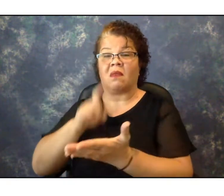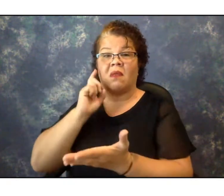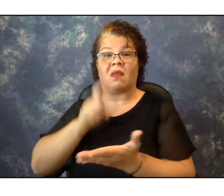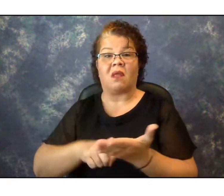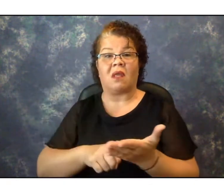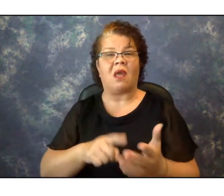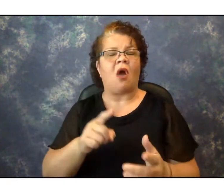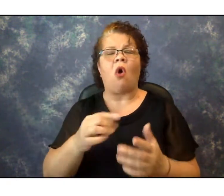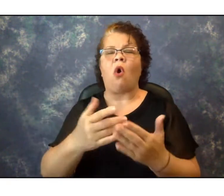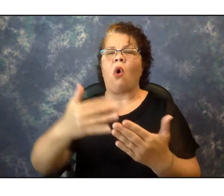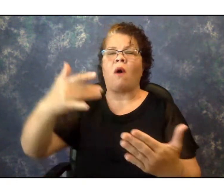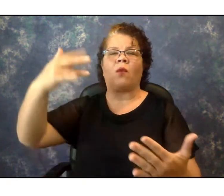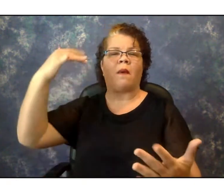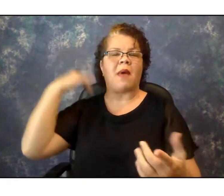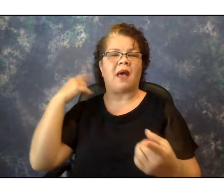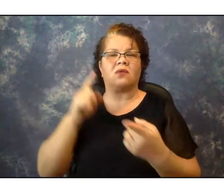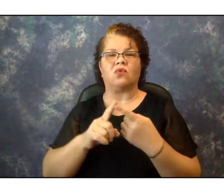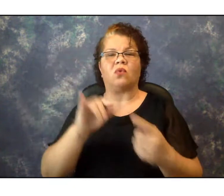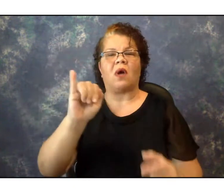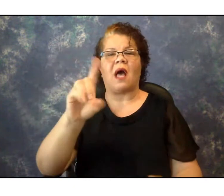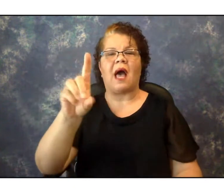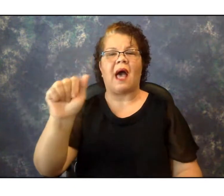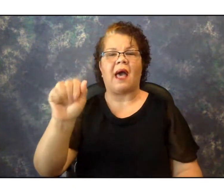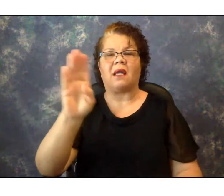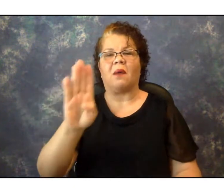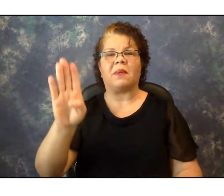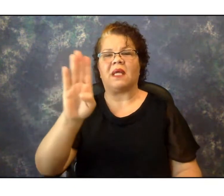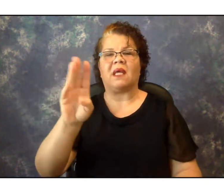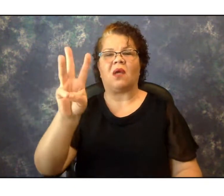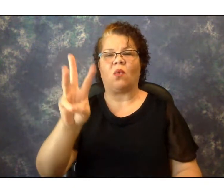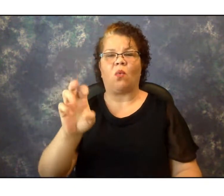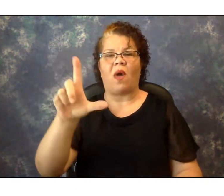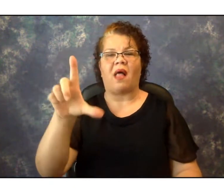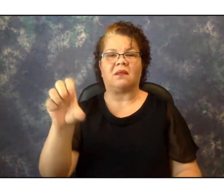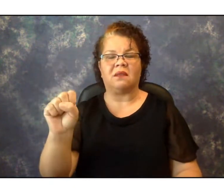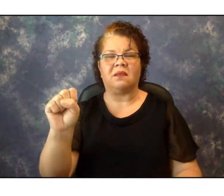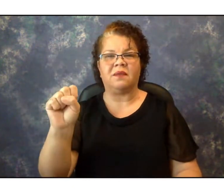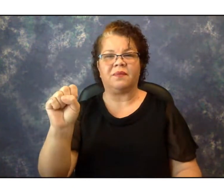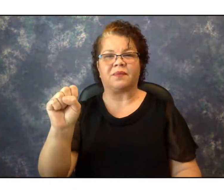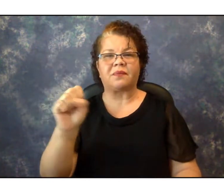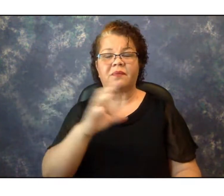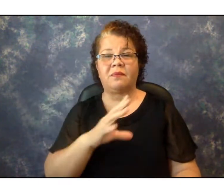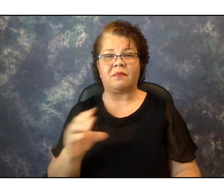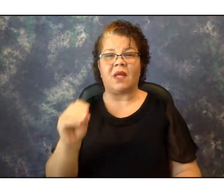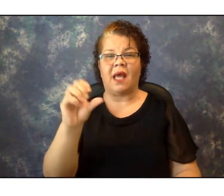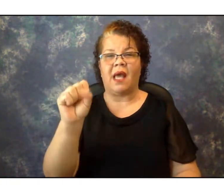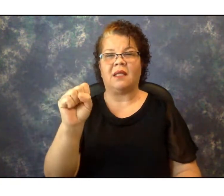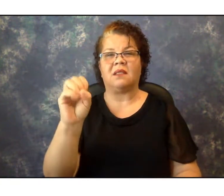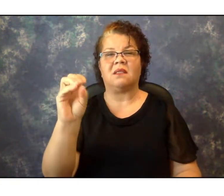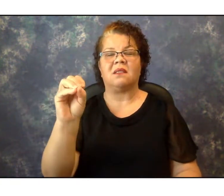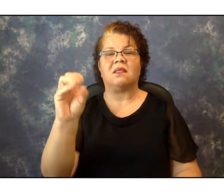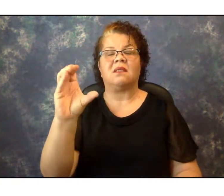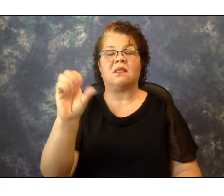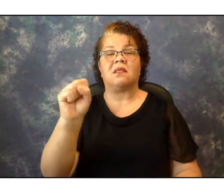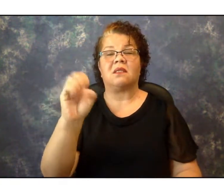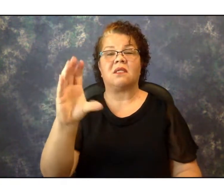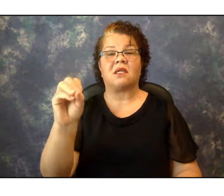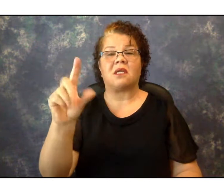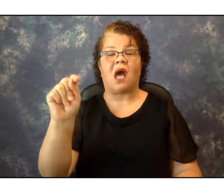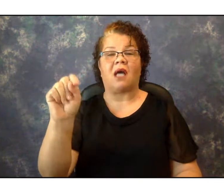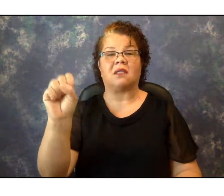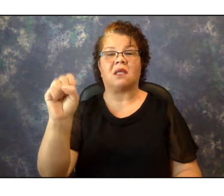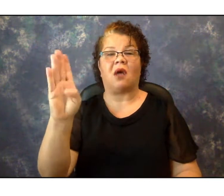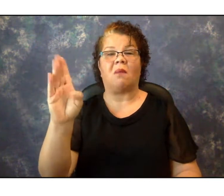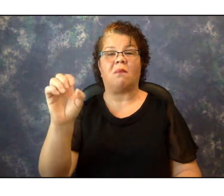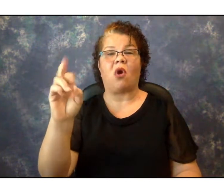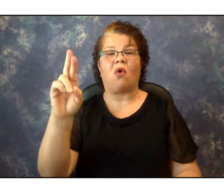right? And her friends in Memphis, and, in the Scottsboro boys, right? That we know that Ada